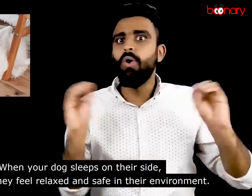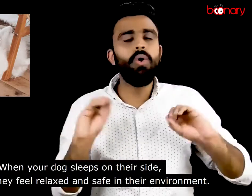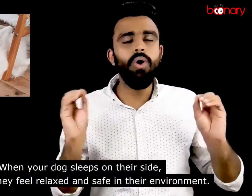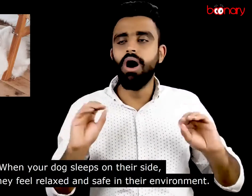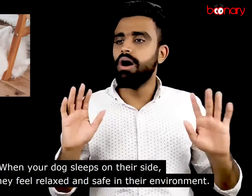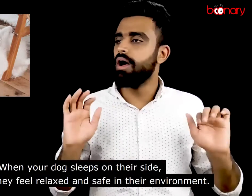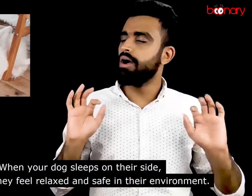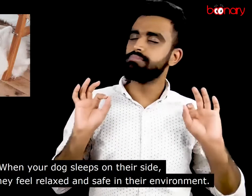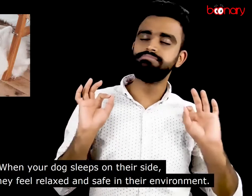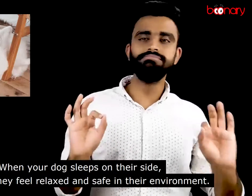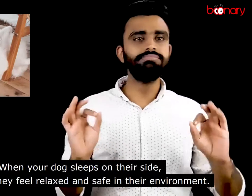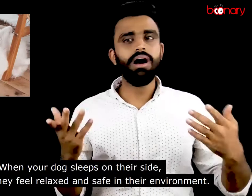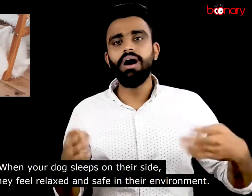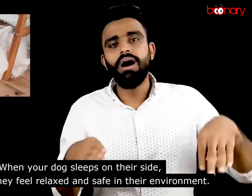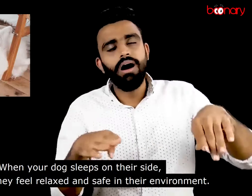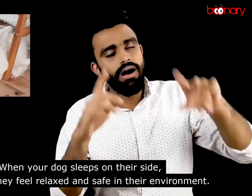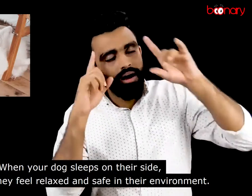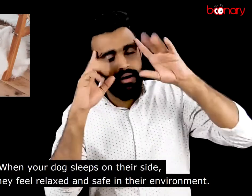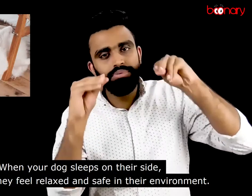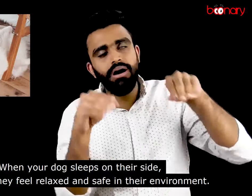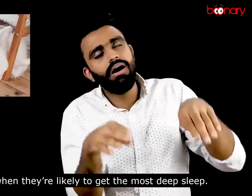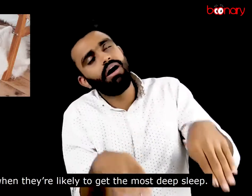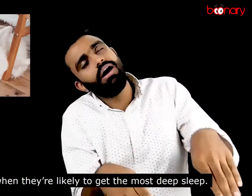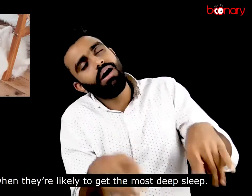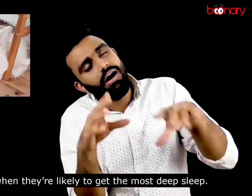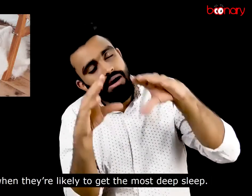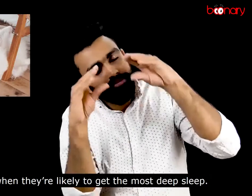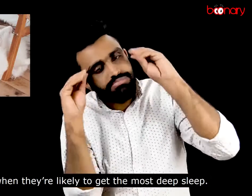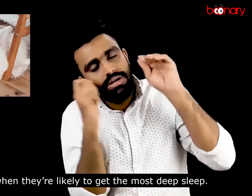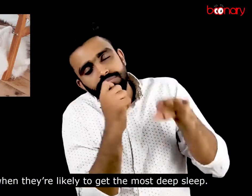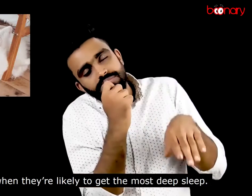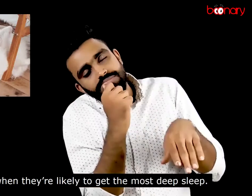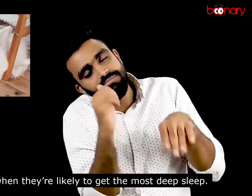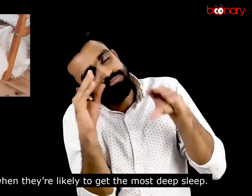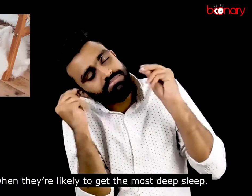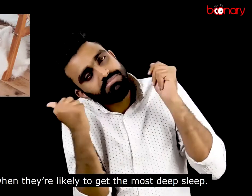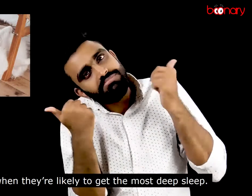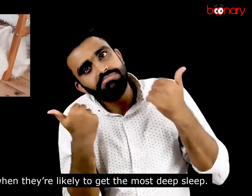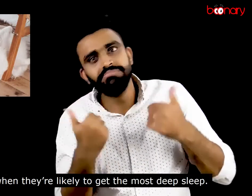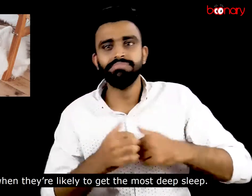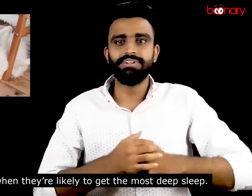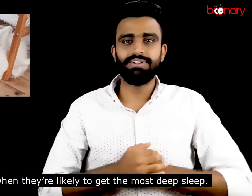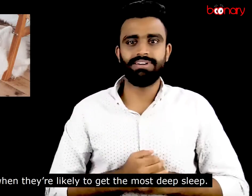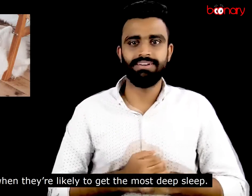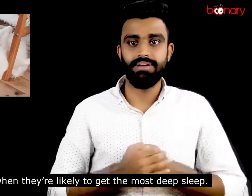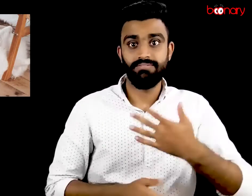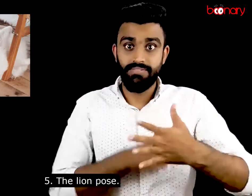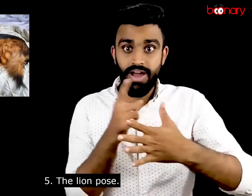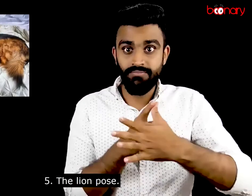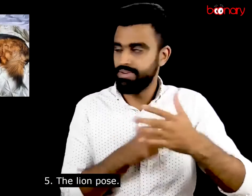feel relaxed and safe in their environment. It's also when they're likely to get the most deep sleep. Number